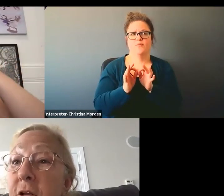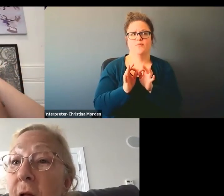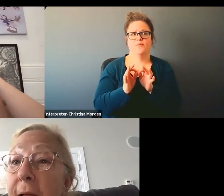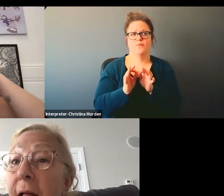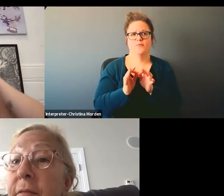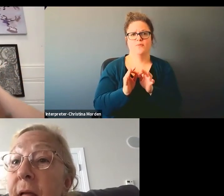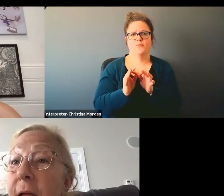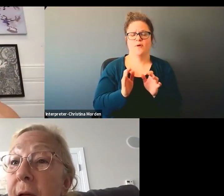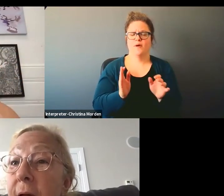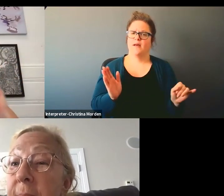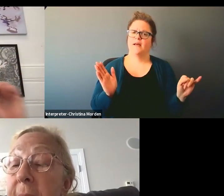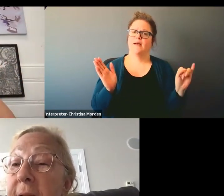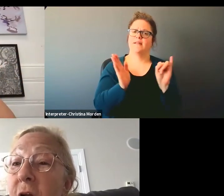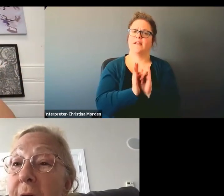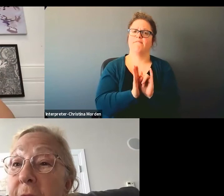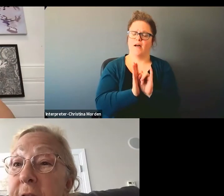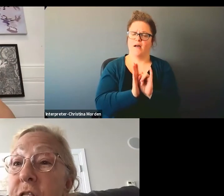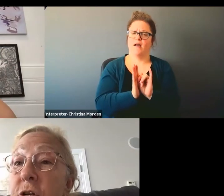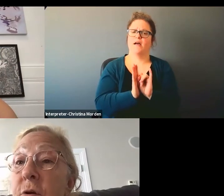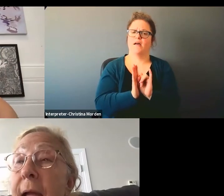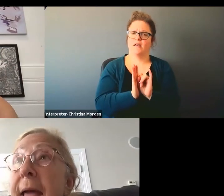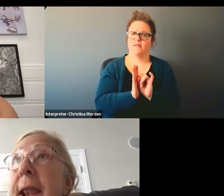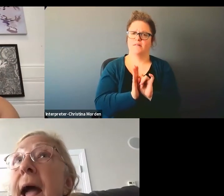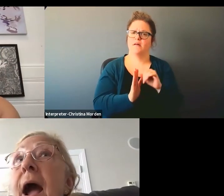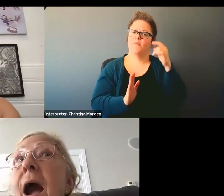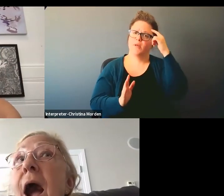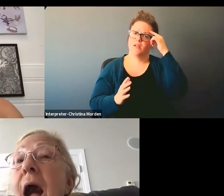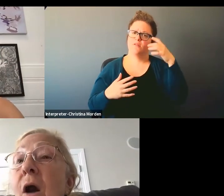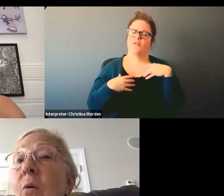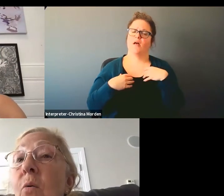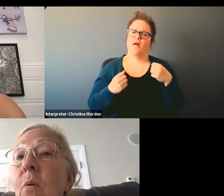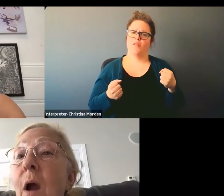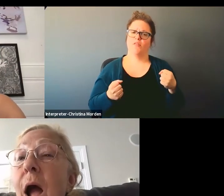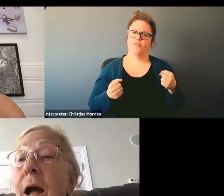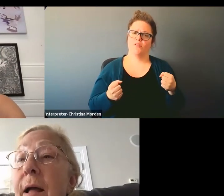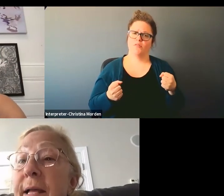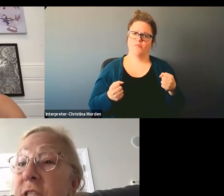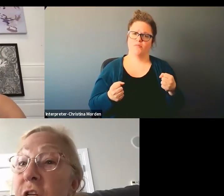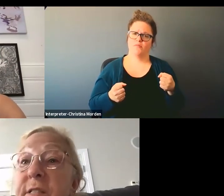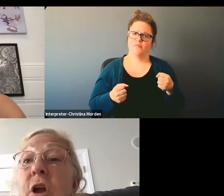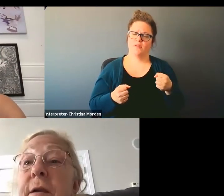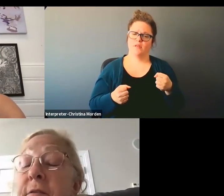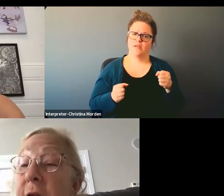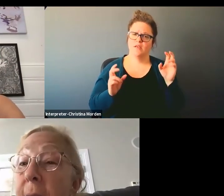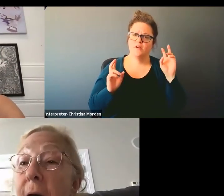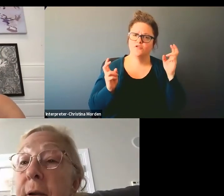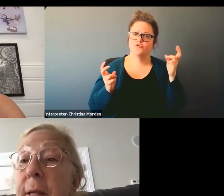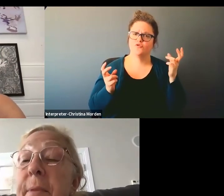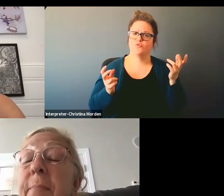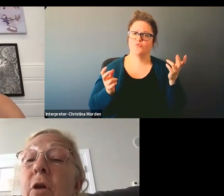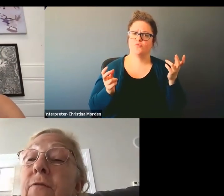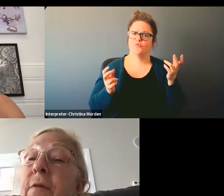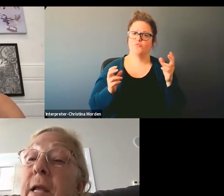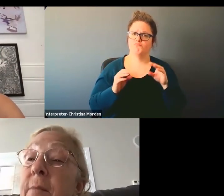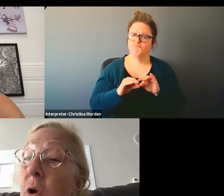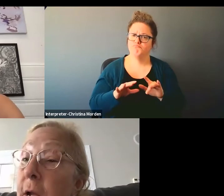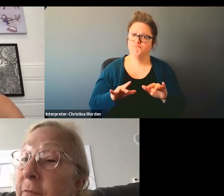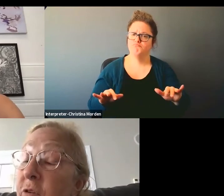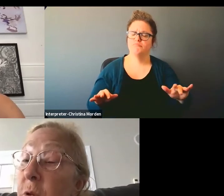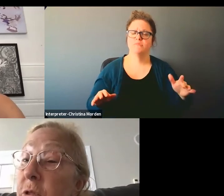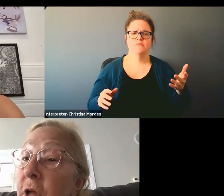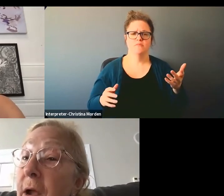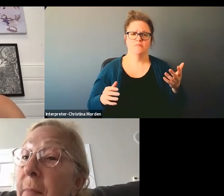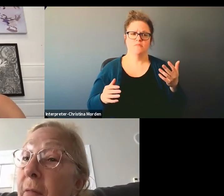about mental health issue and how it's just starting to come out and people are feeling